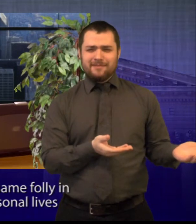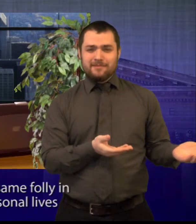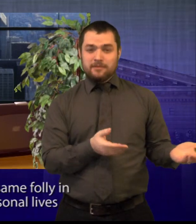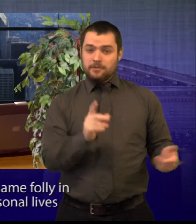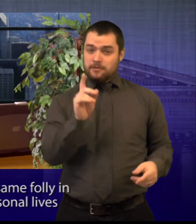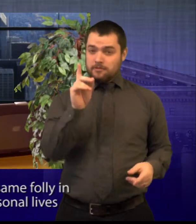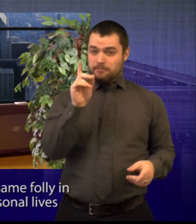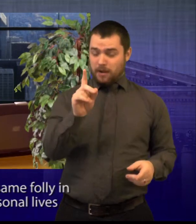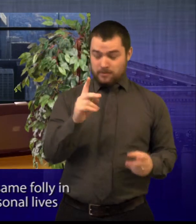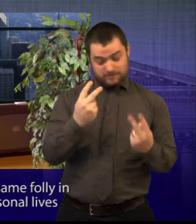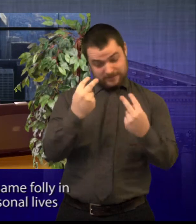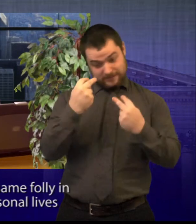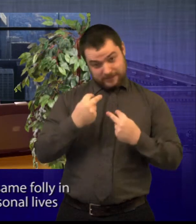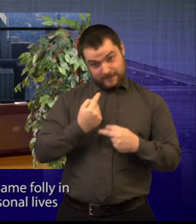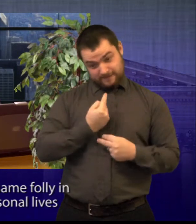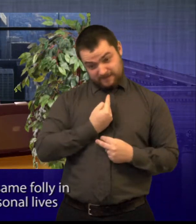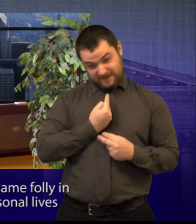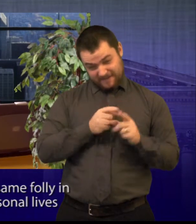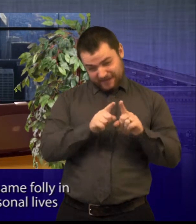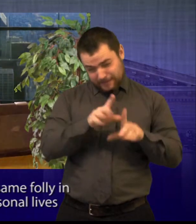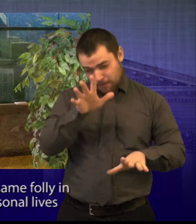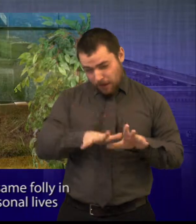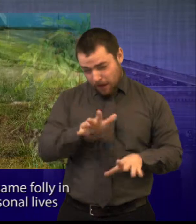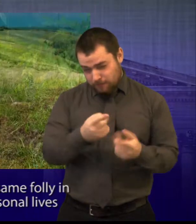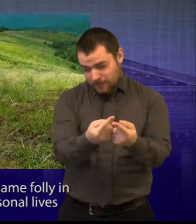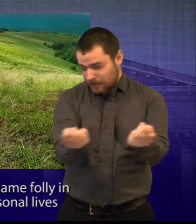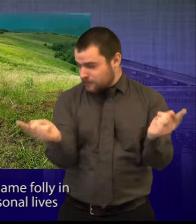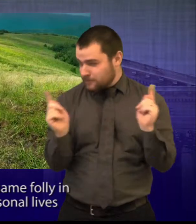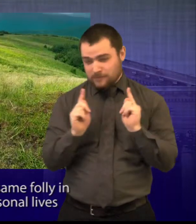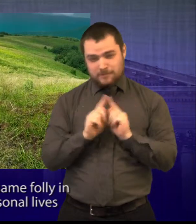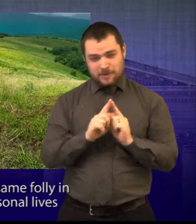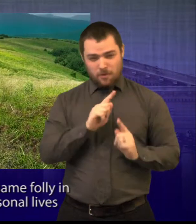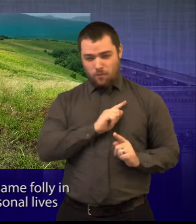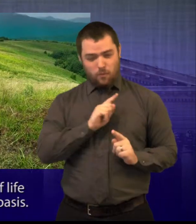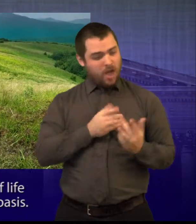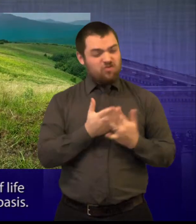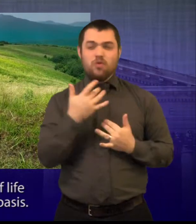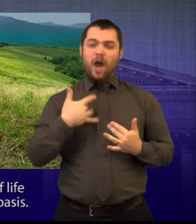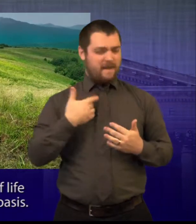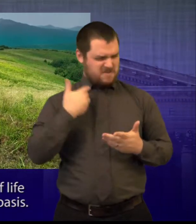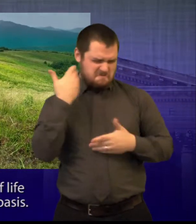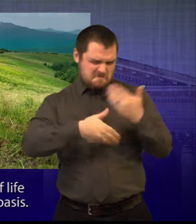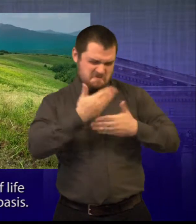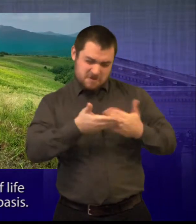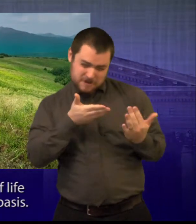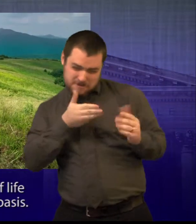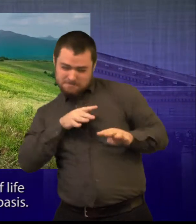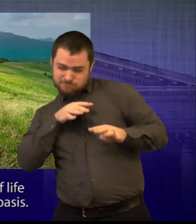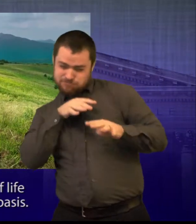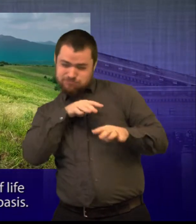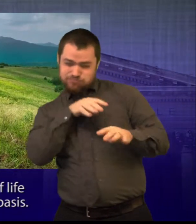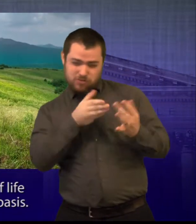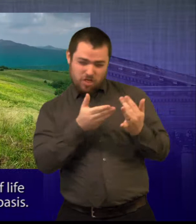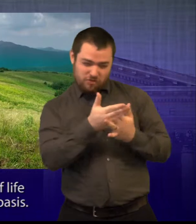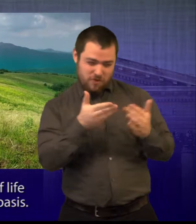it harder to see the same folly in ourselves, as we drive our personal lives forward into the valley of life